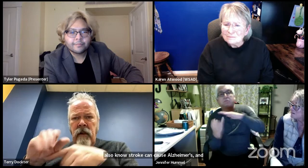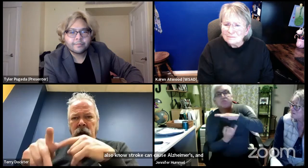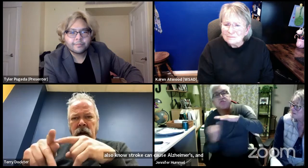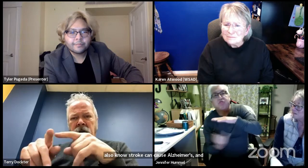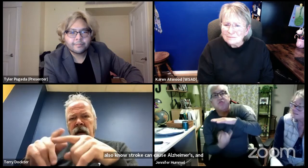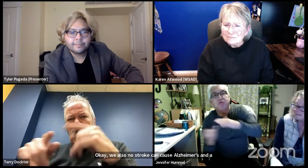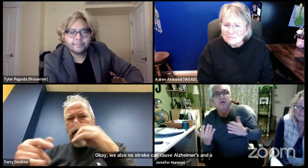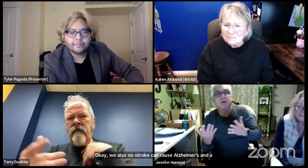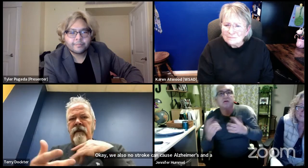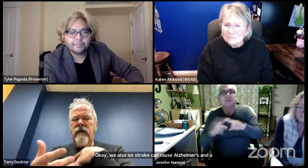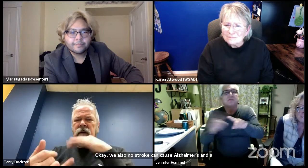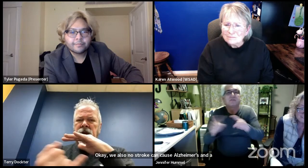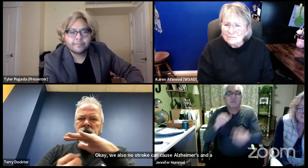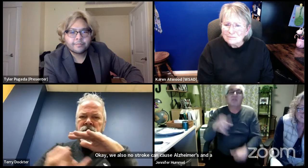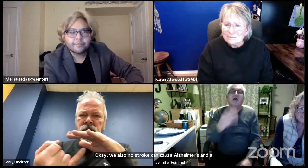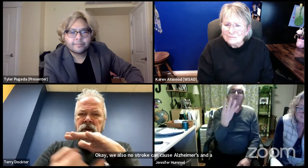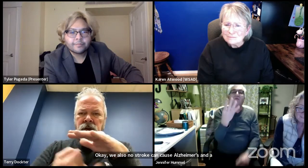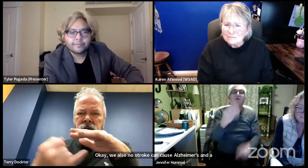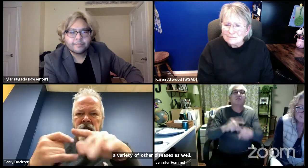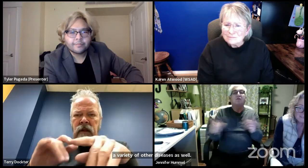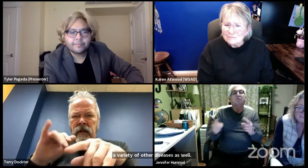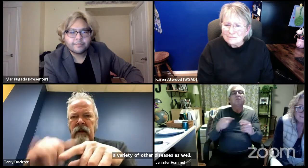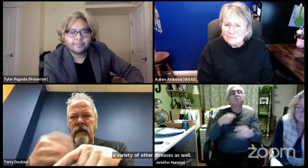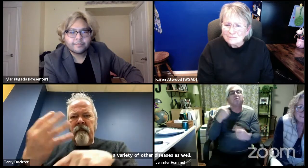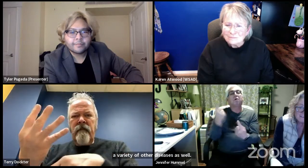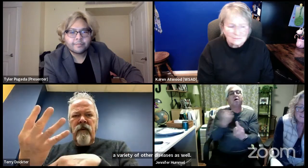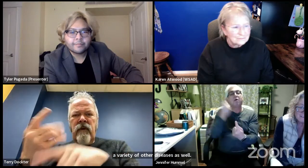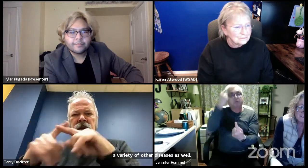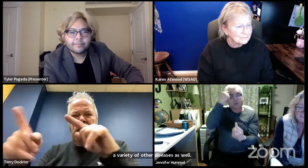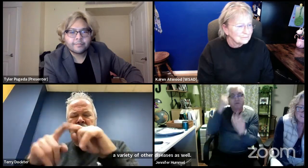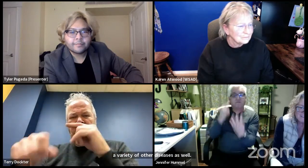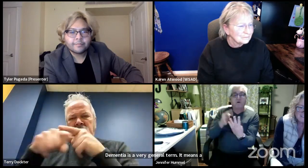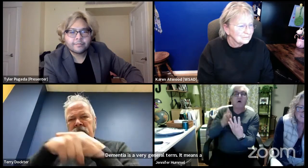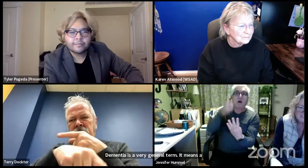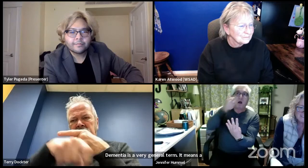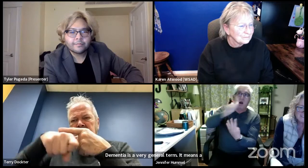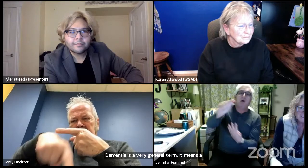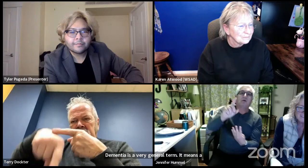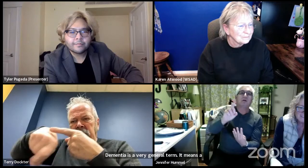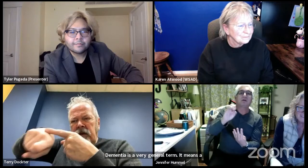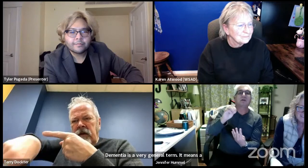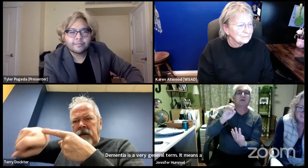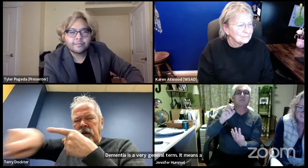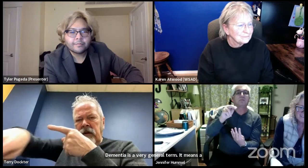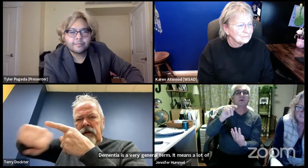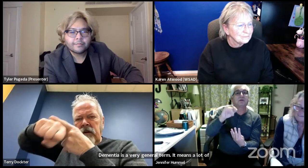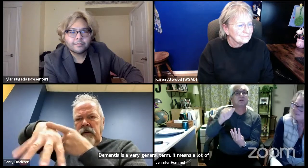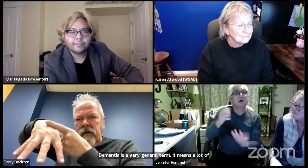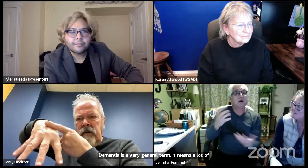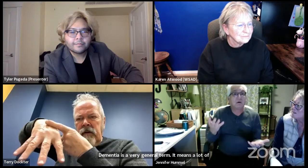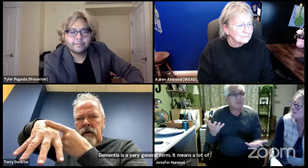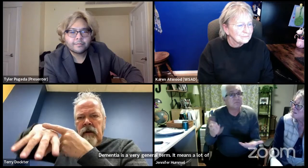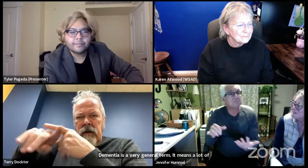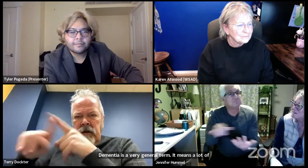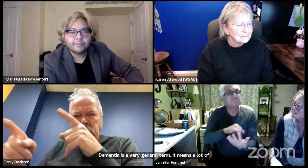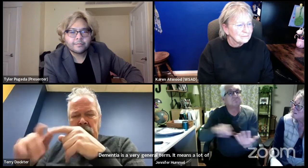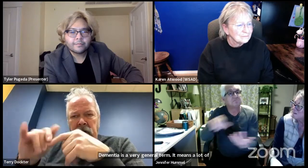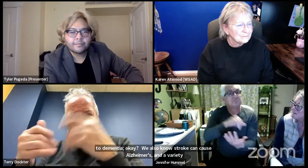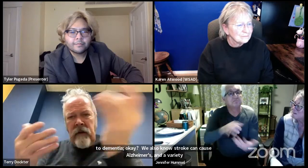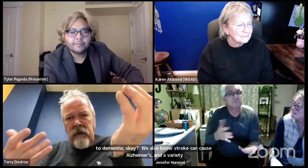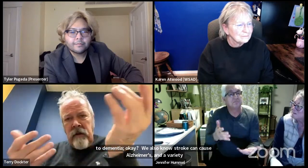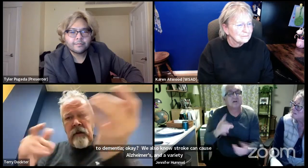and lessening stroke possibilities and get out there and doing exercising on a daily basis. My point here is